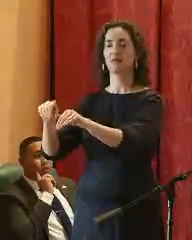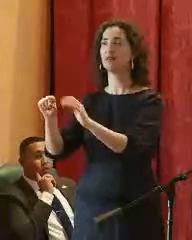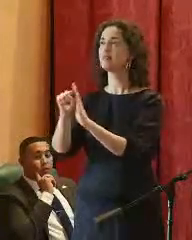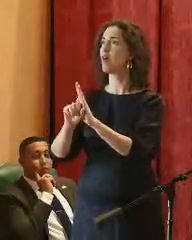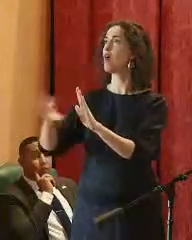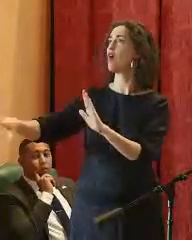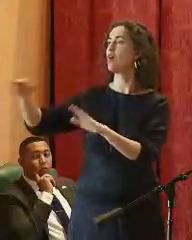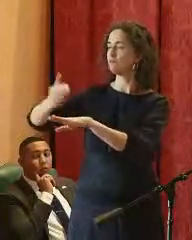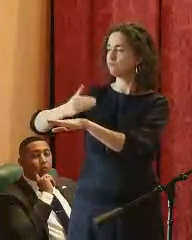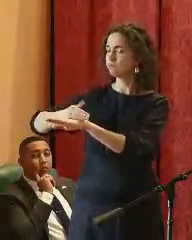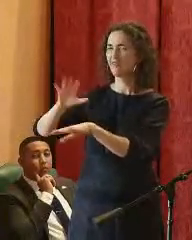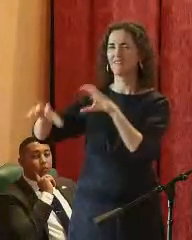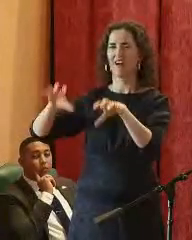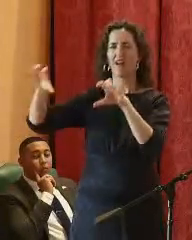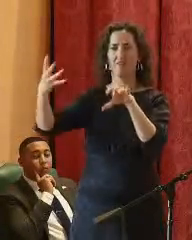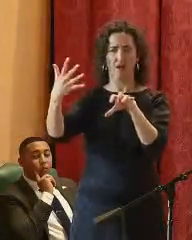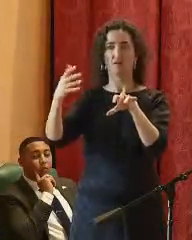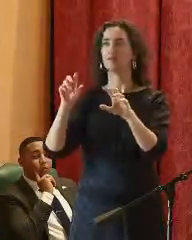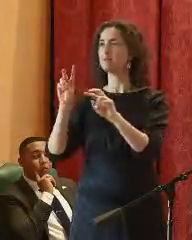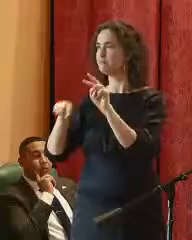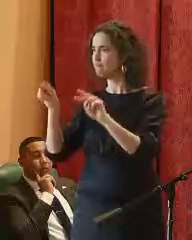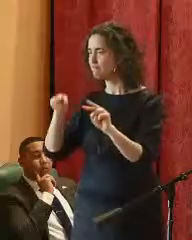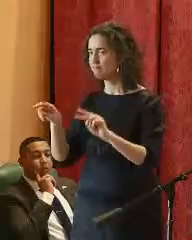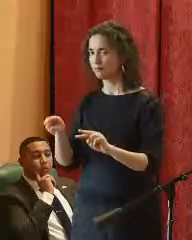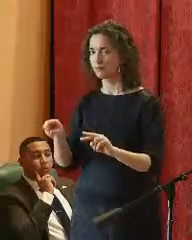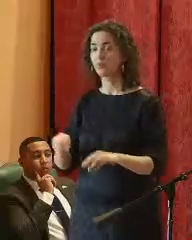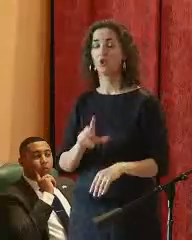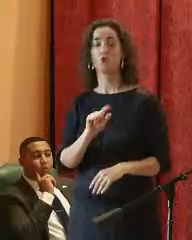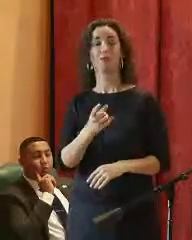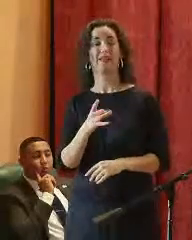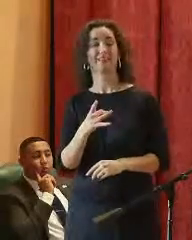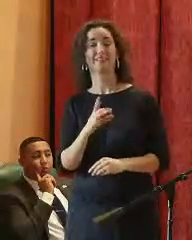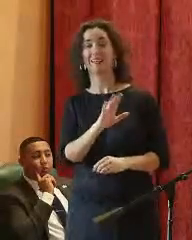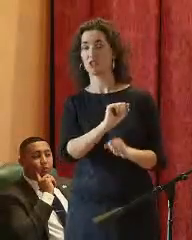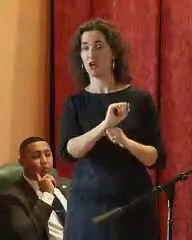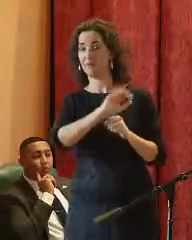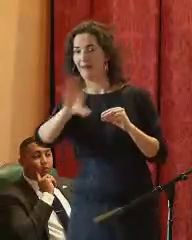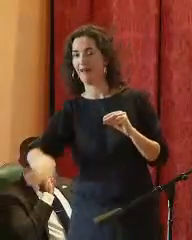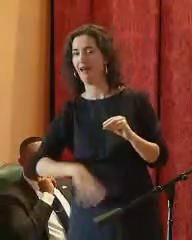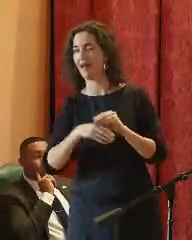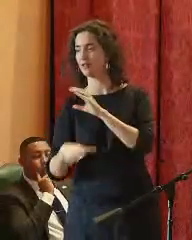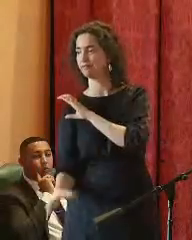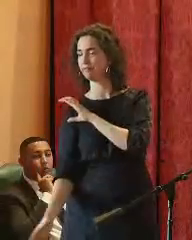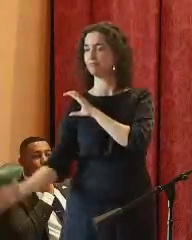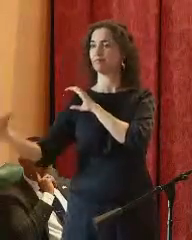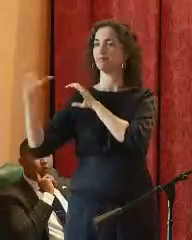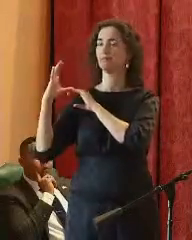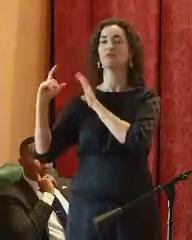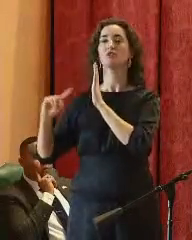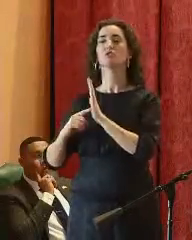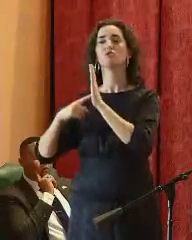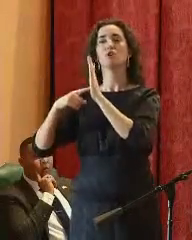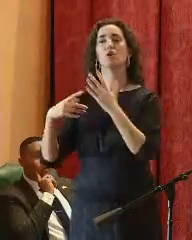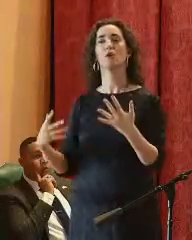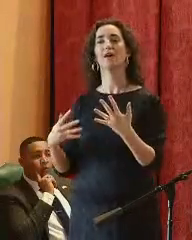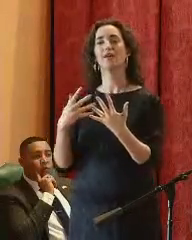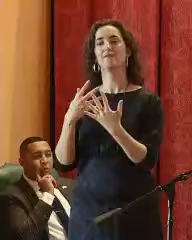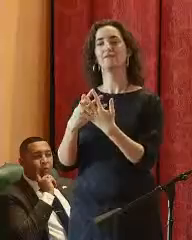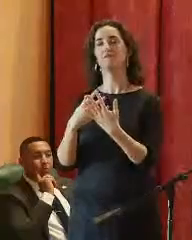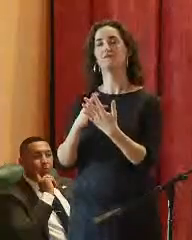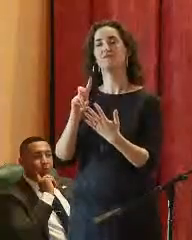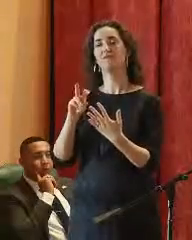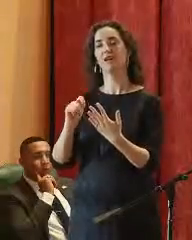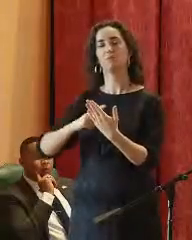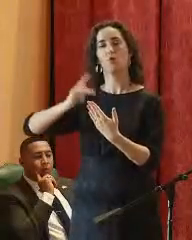In 2018, Billy's job was expanded to include the beginning of an incarcerated veterans program, and that is